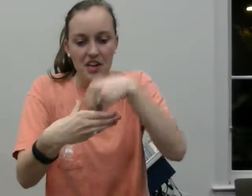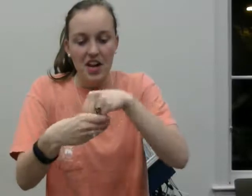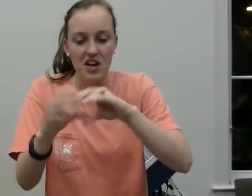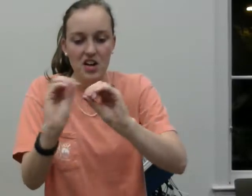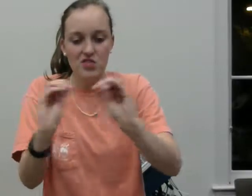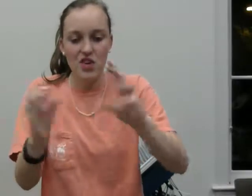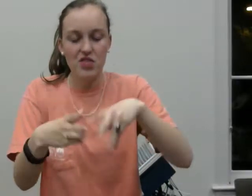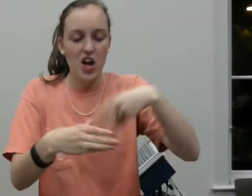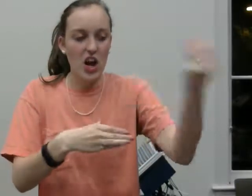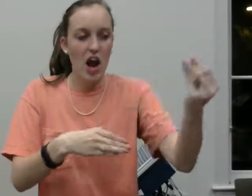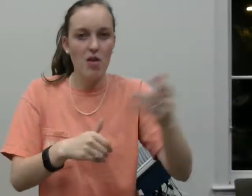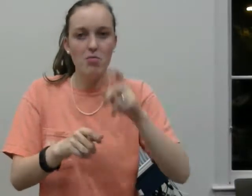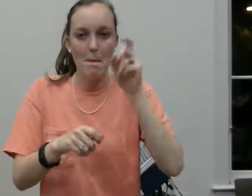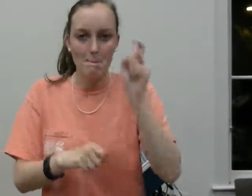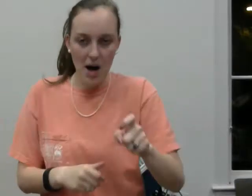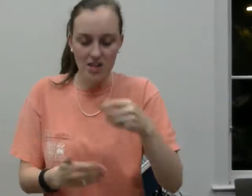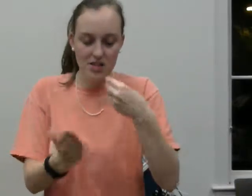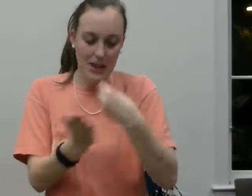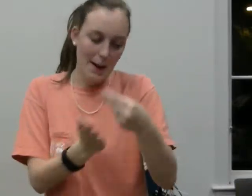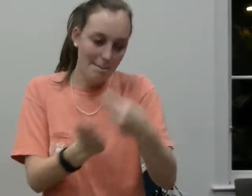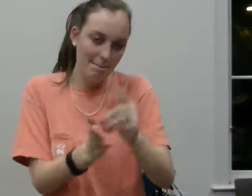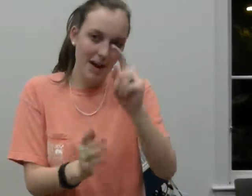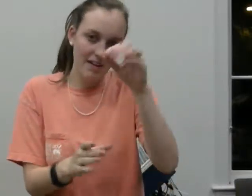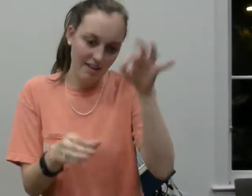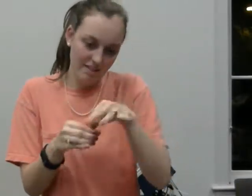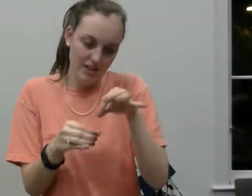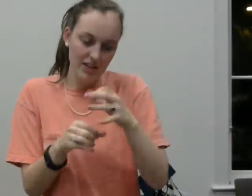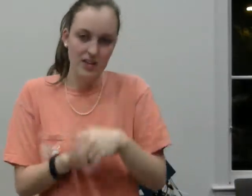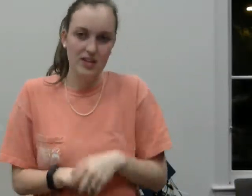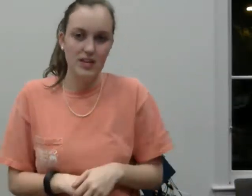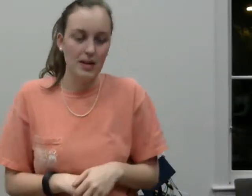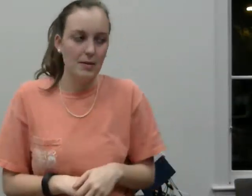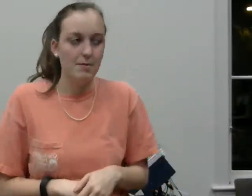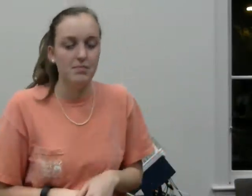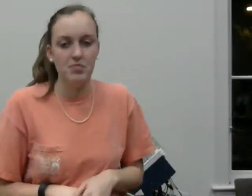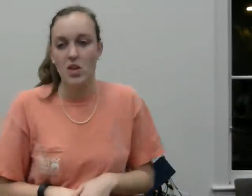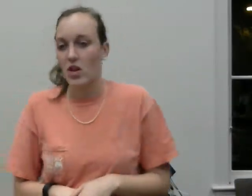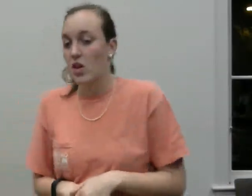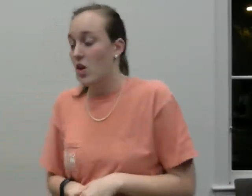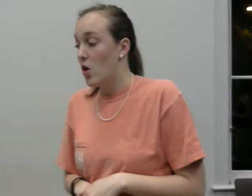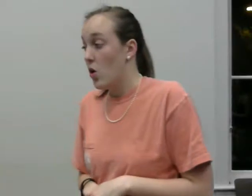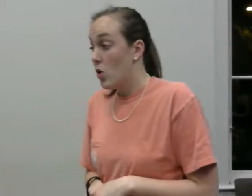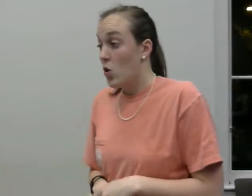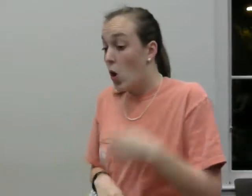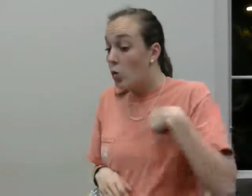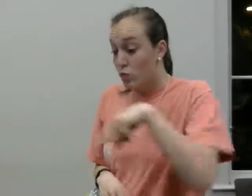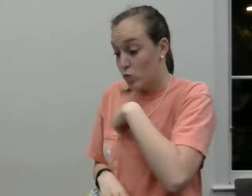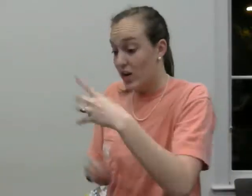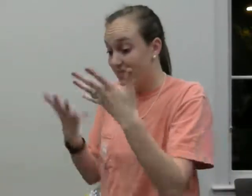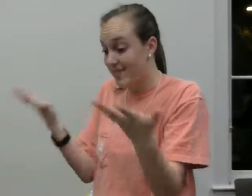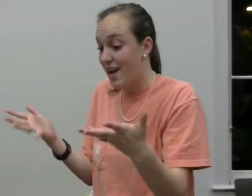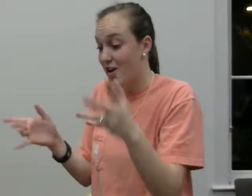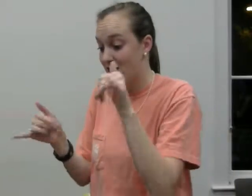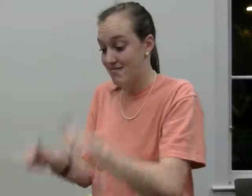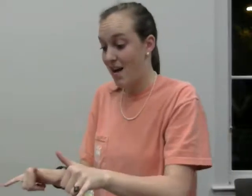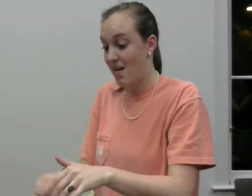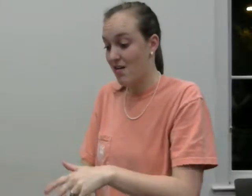and put them under British control. Say, all right, no more making laws for you guys. We're on the show. British soldiers, if they're accused of murder in the